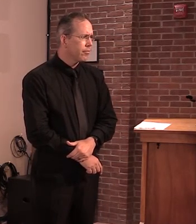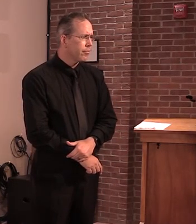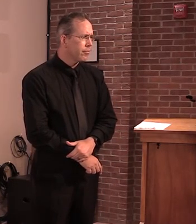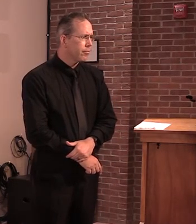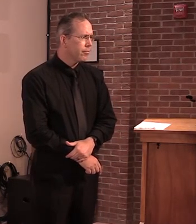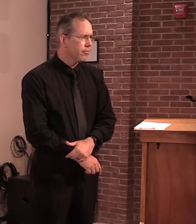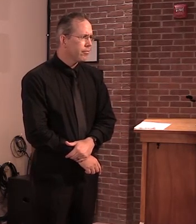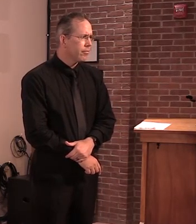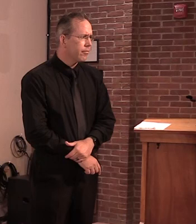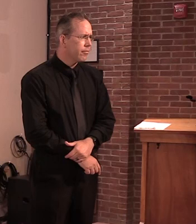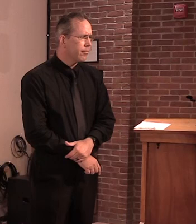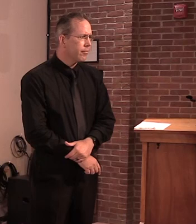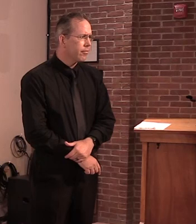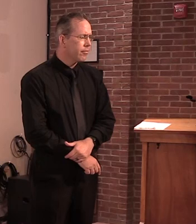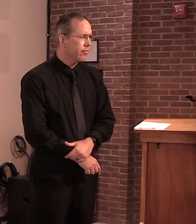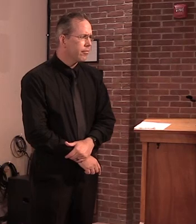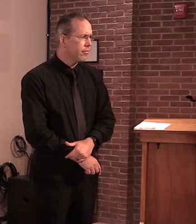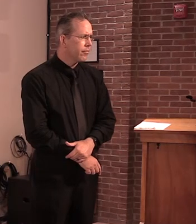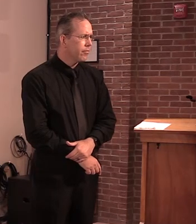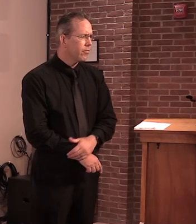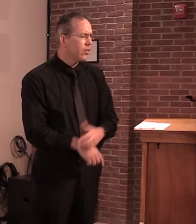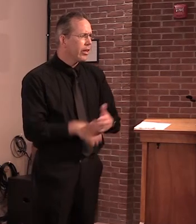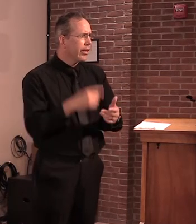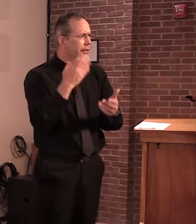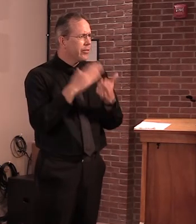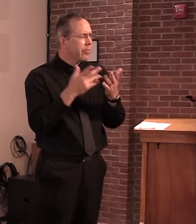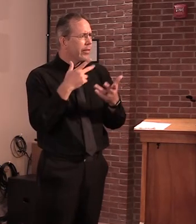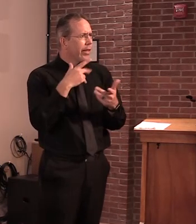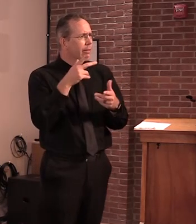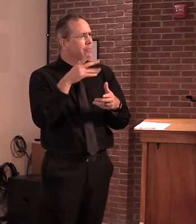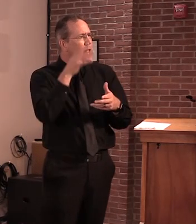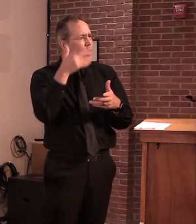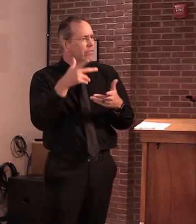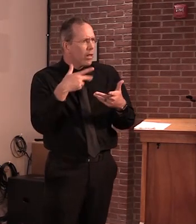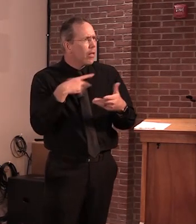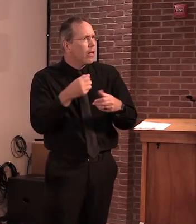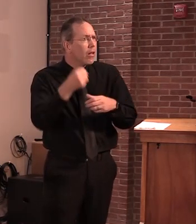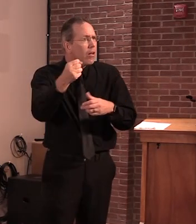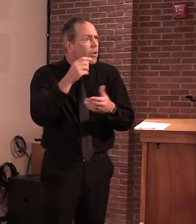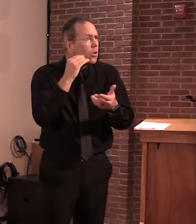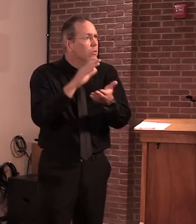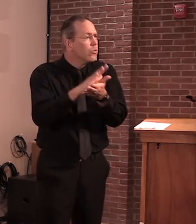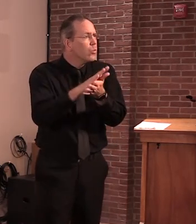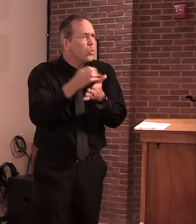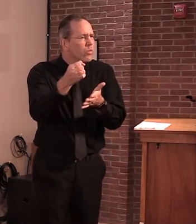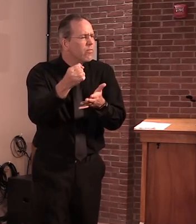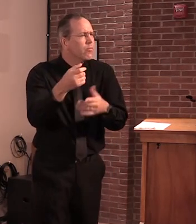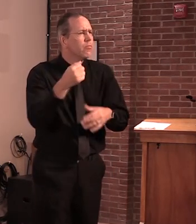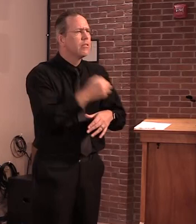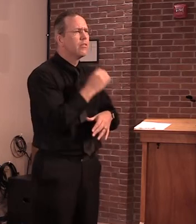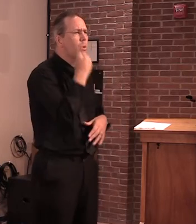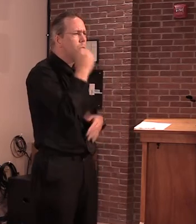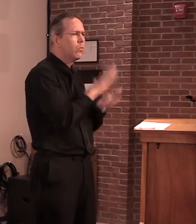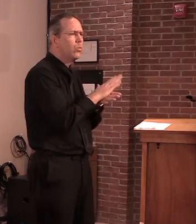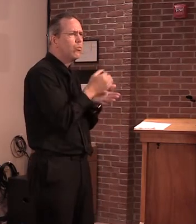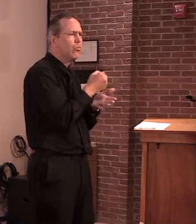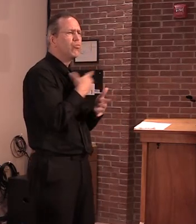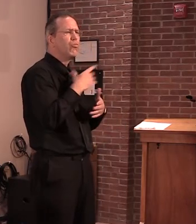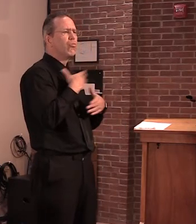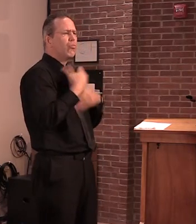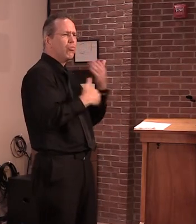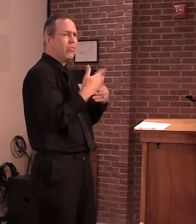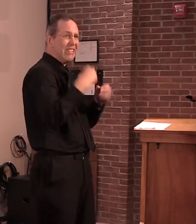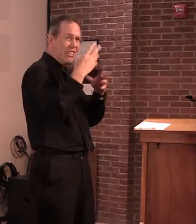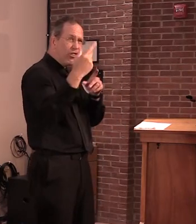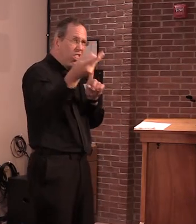think it's also a function of parents assessing what is the remote learning. I mean, not all remote learning is equal. So. Parents need to understand what exactly is